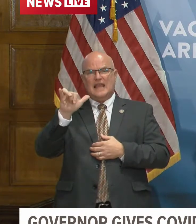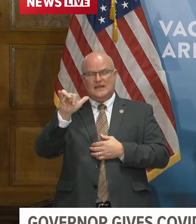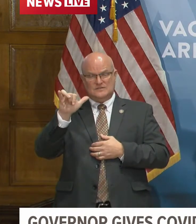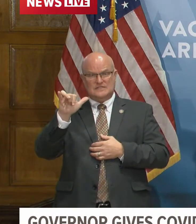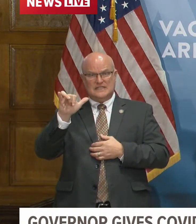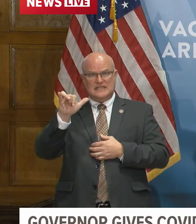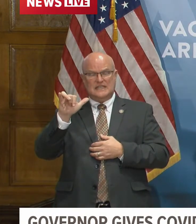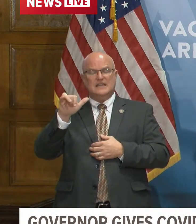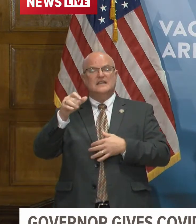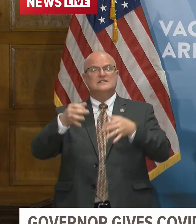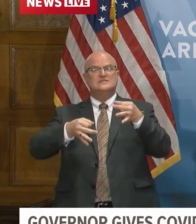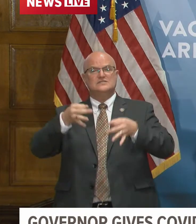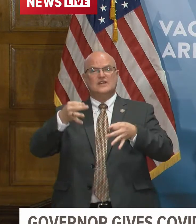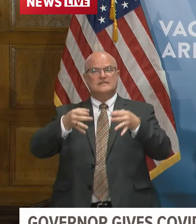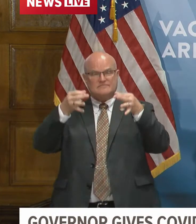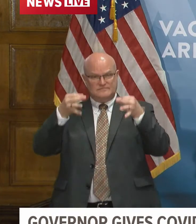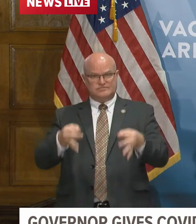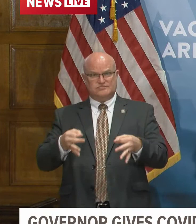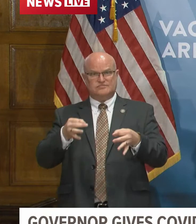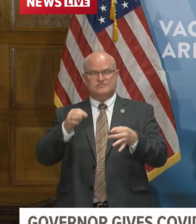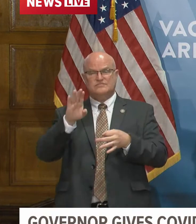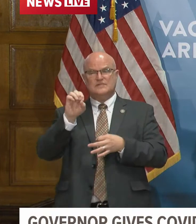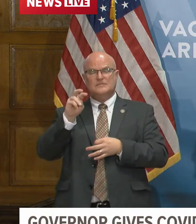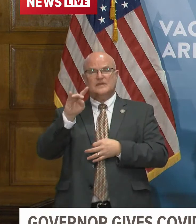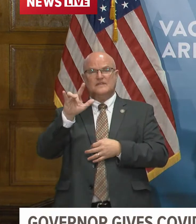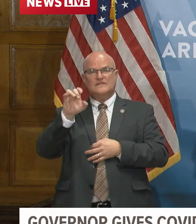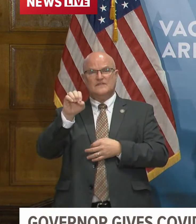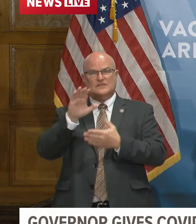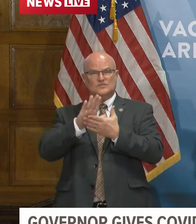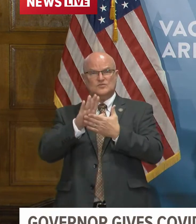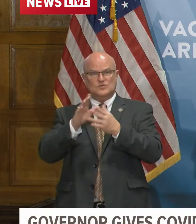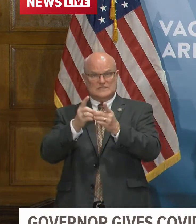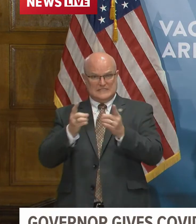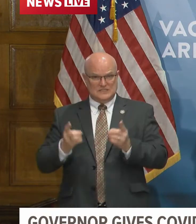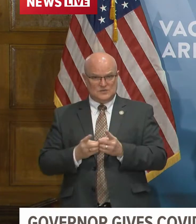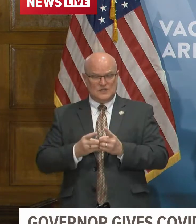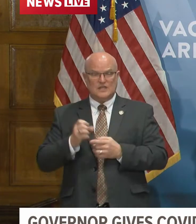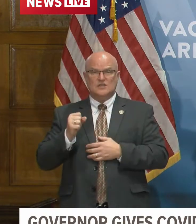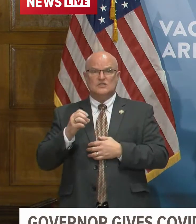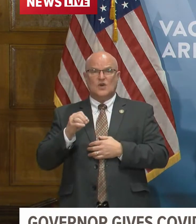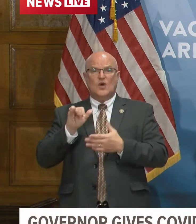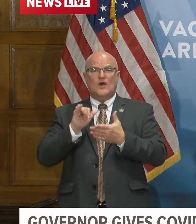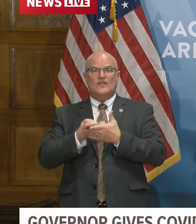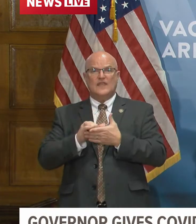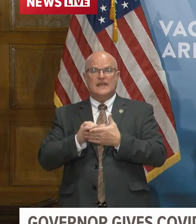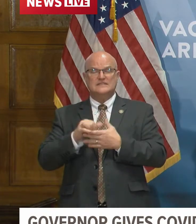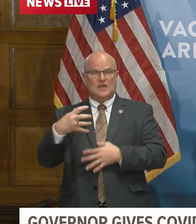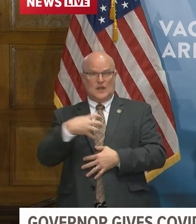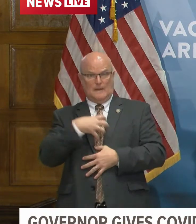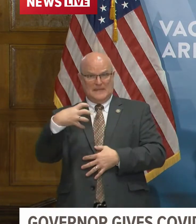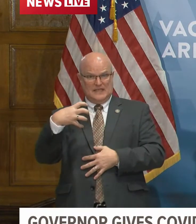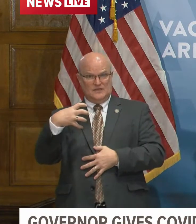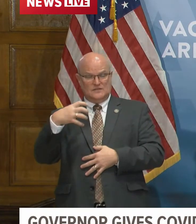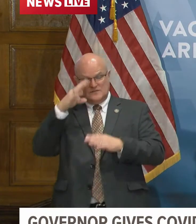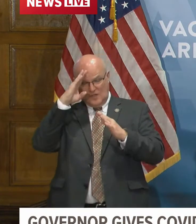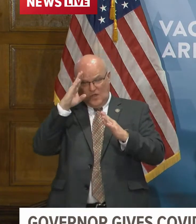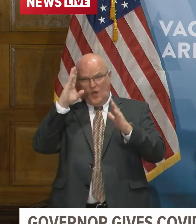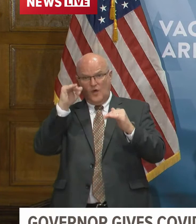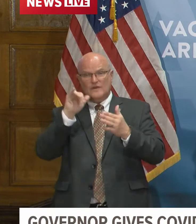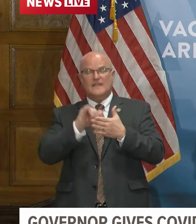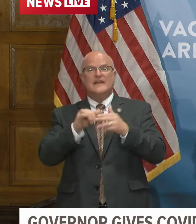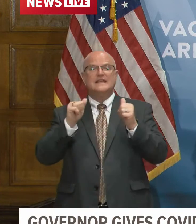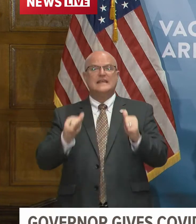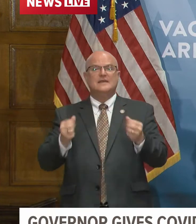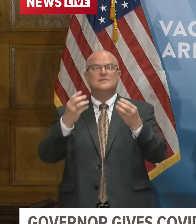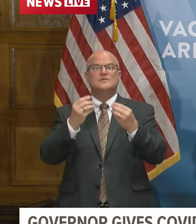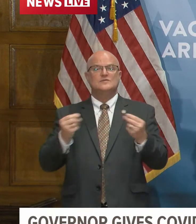that applies to the Bentonville School District. And so that's on appeal. Hopefully that can